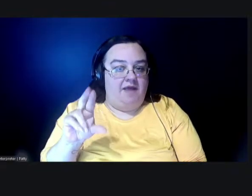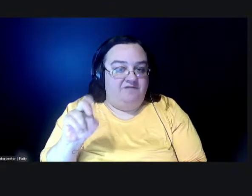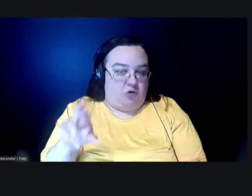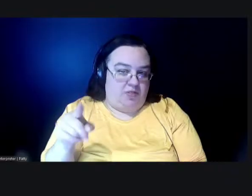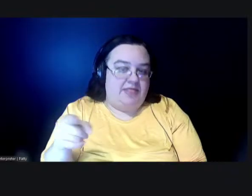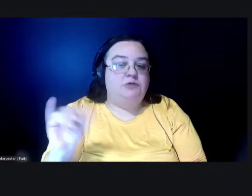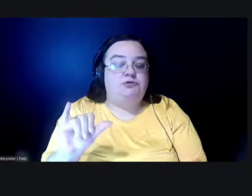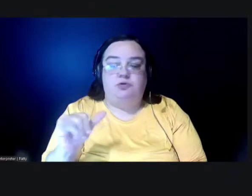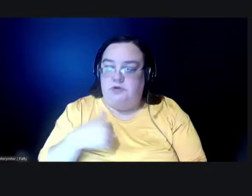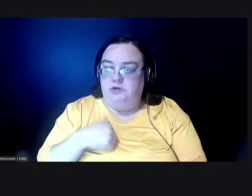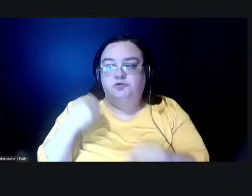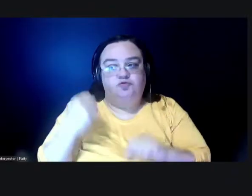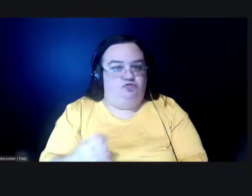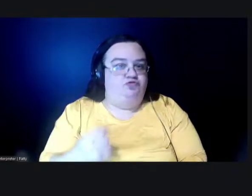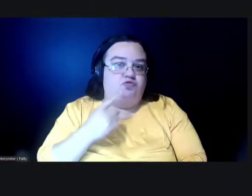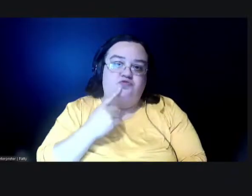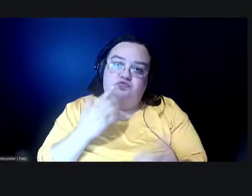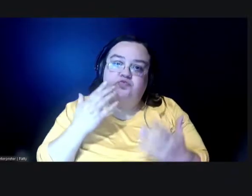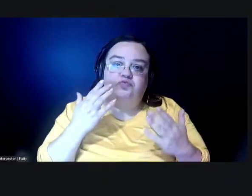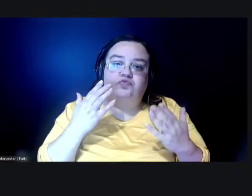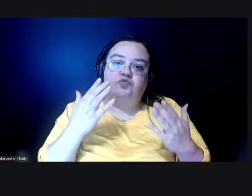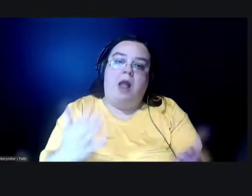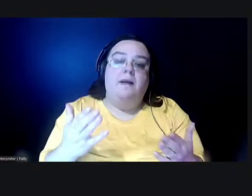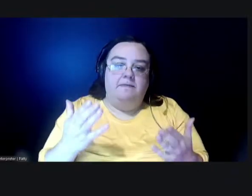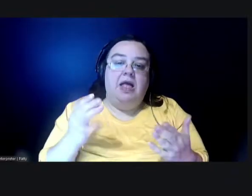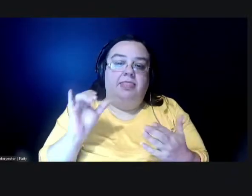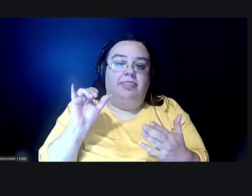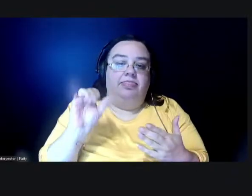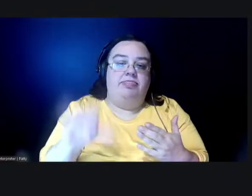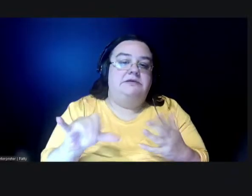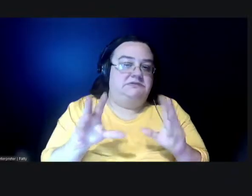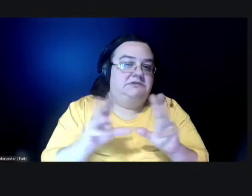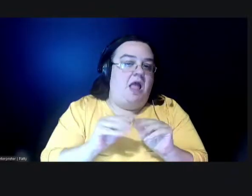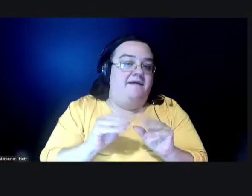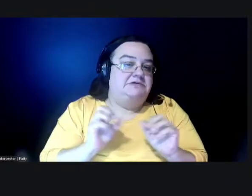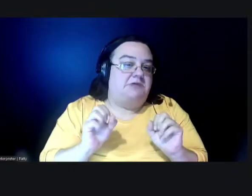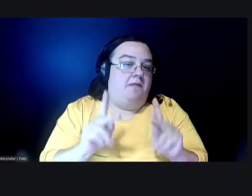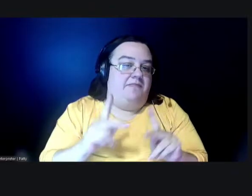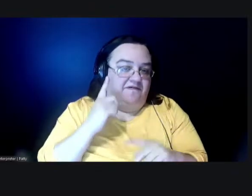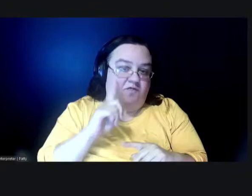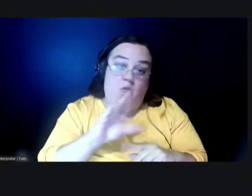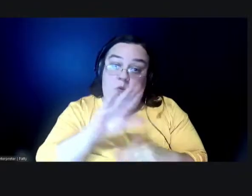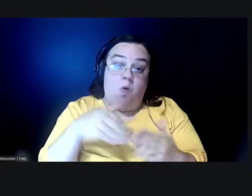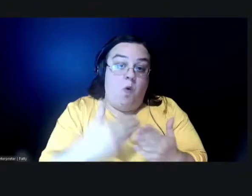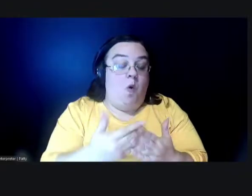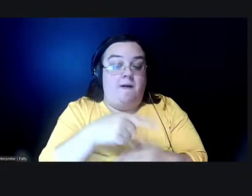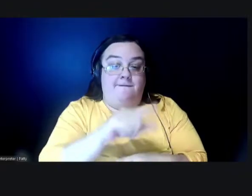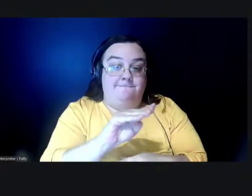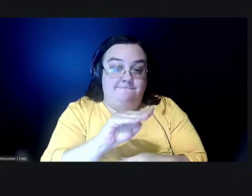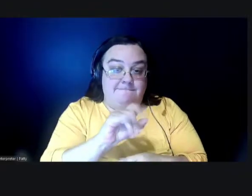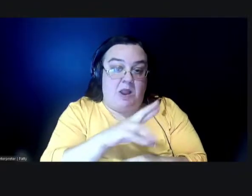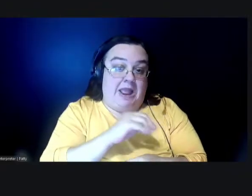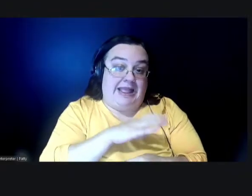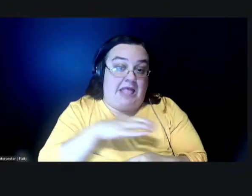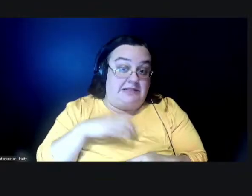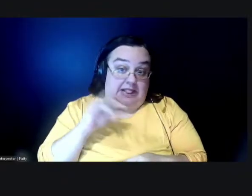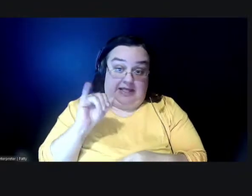highly recommend this conference opportunity for the entire mayor and council if it's available.